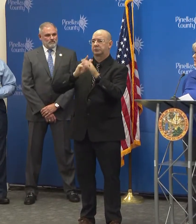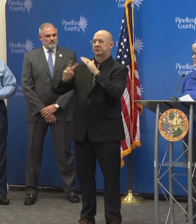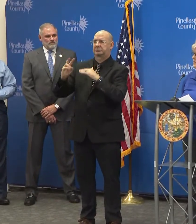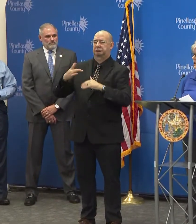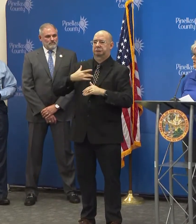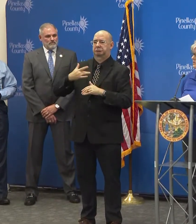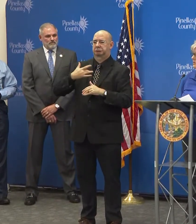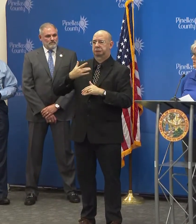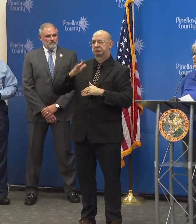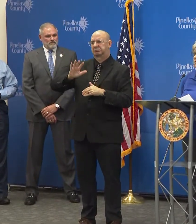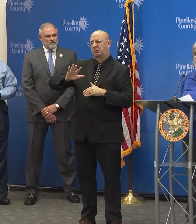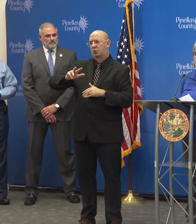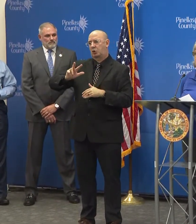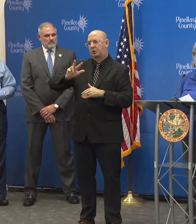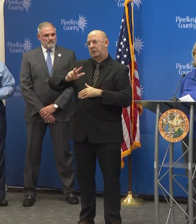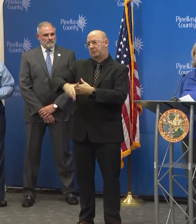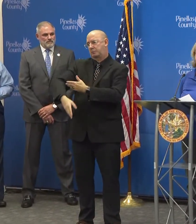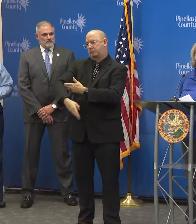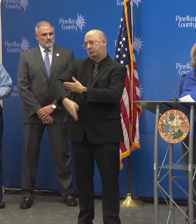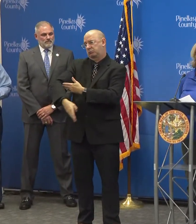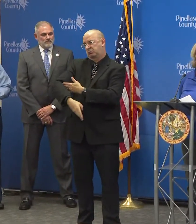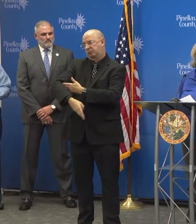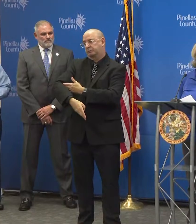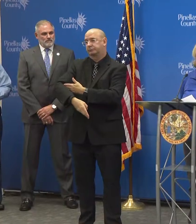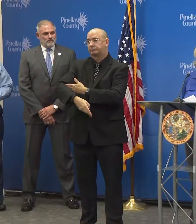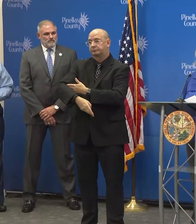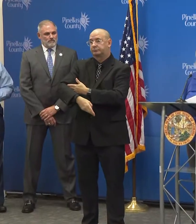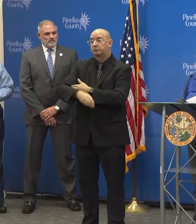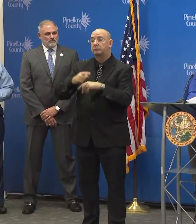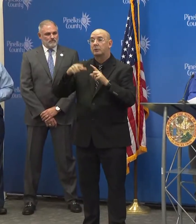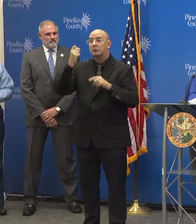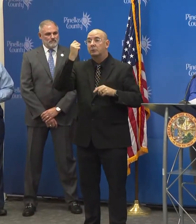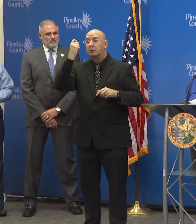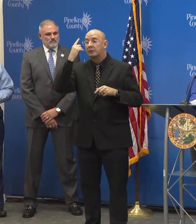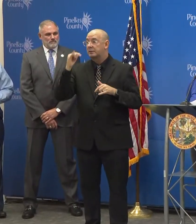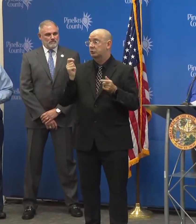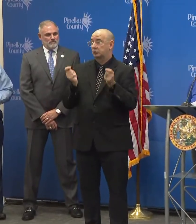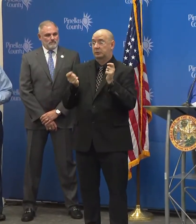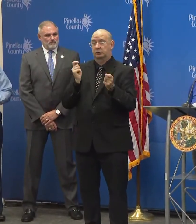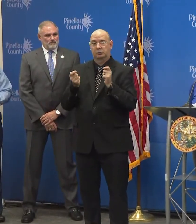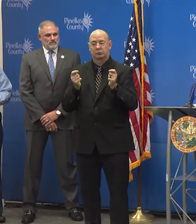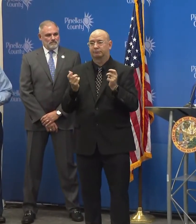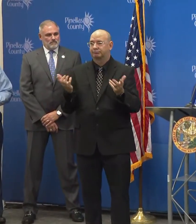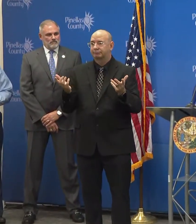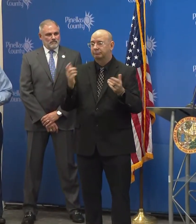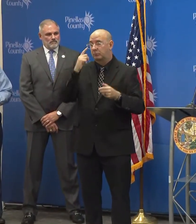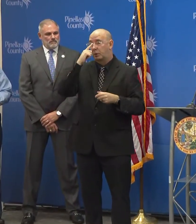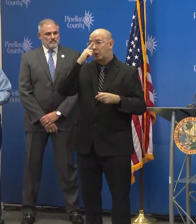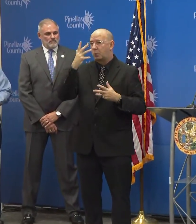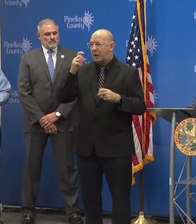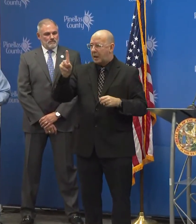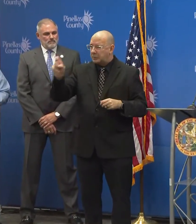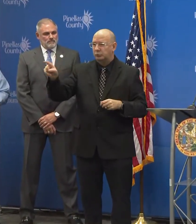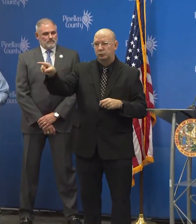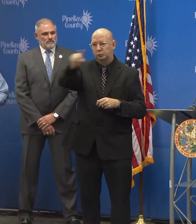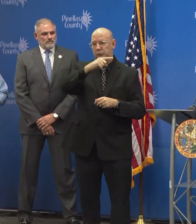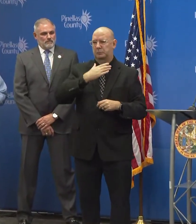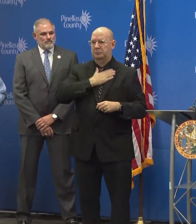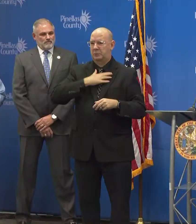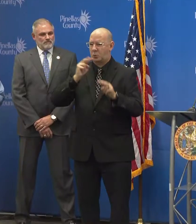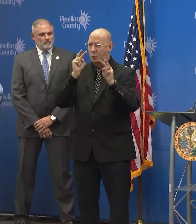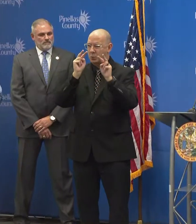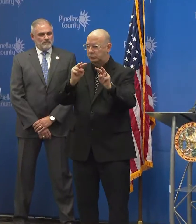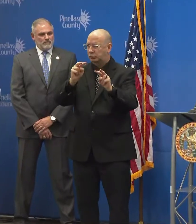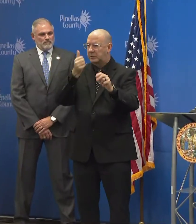this is subject to change with every advisory. So we ask all of you to stay informed. You can sign up for Alert